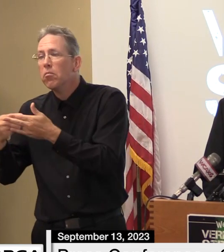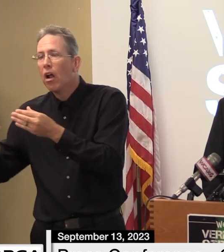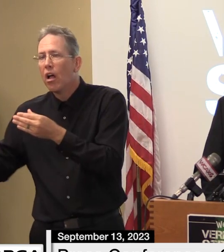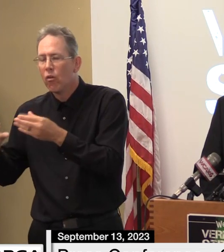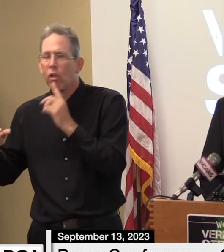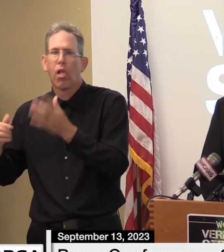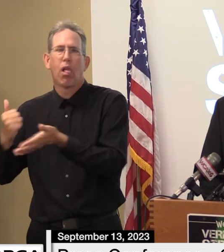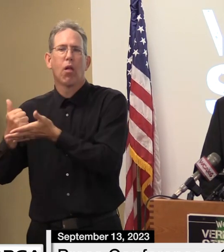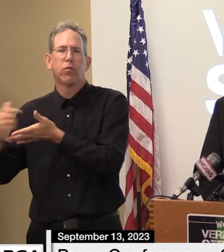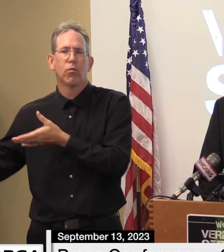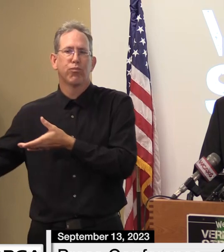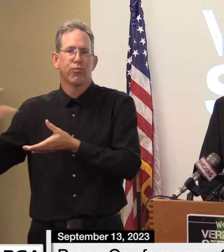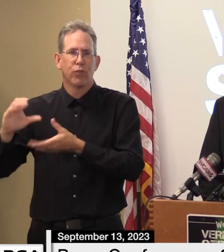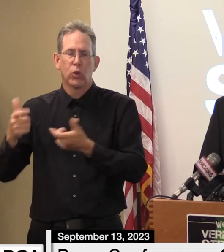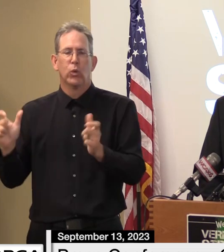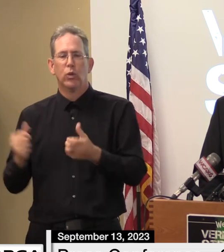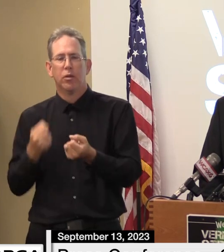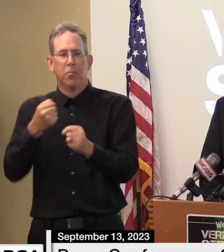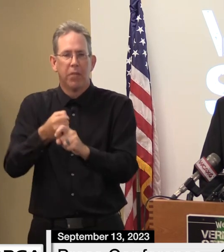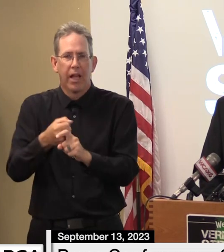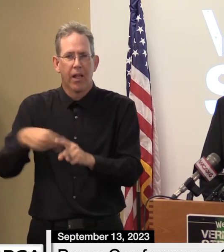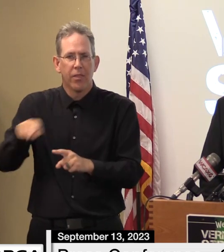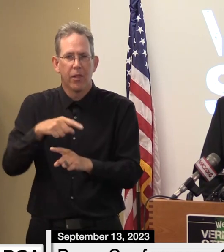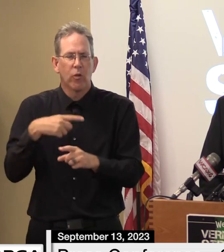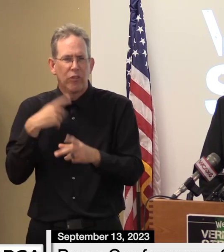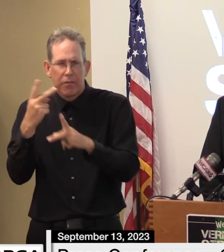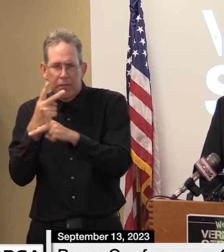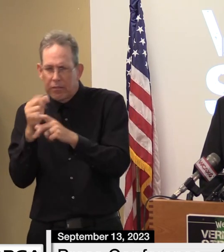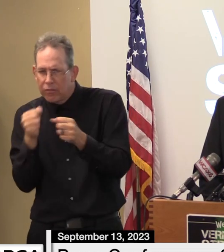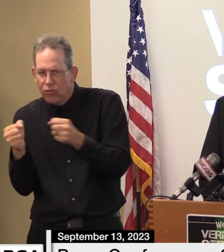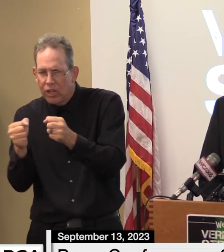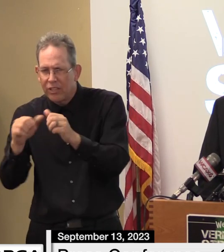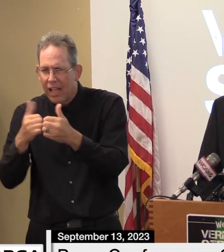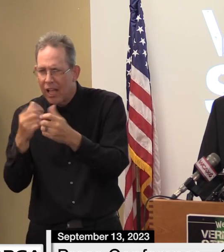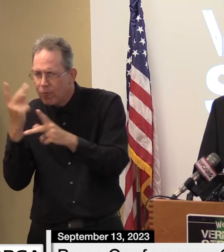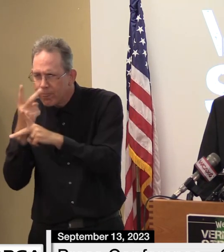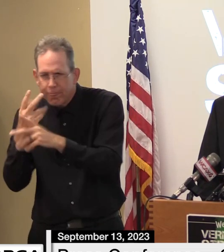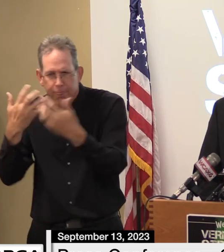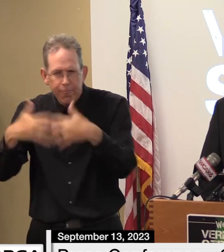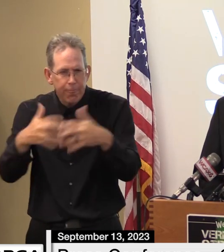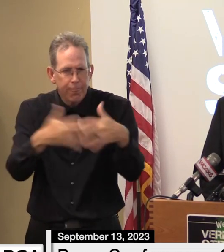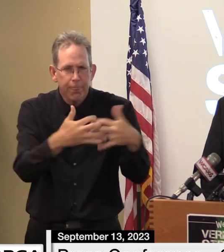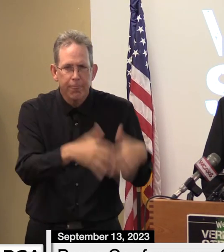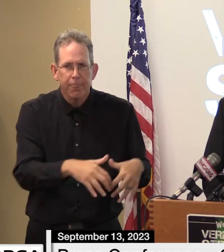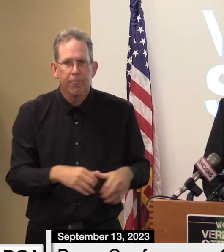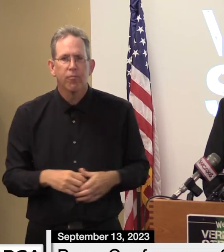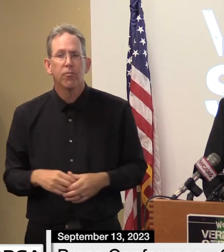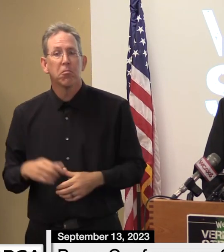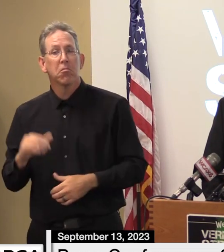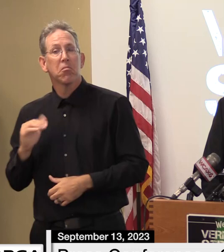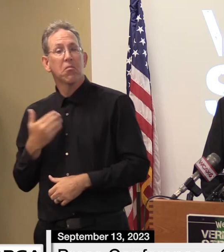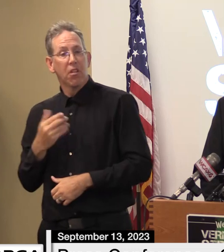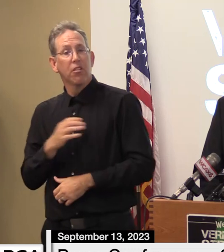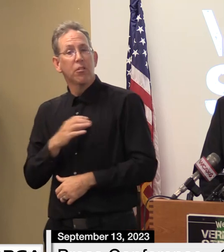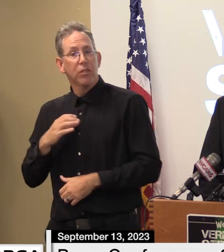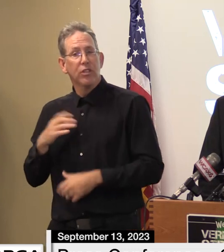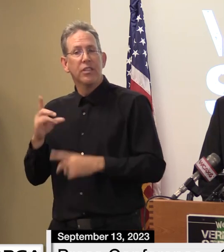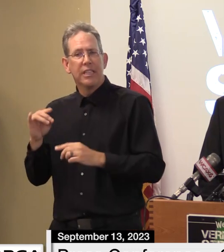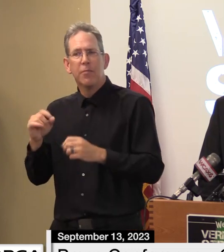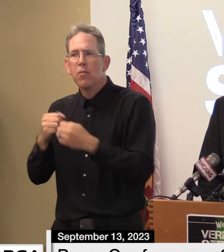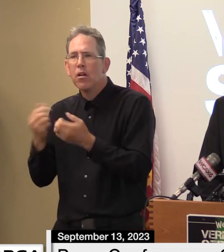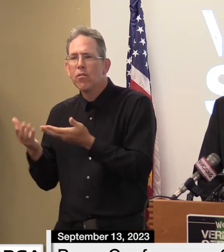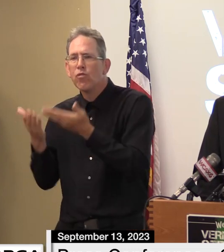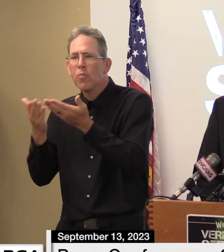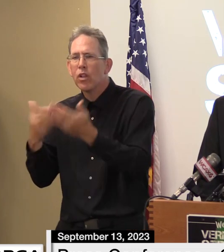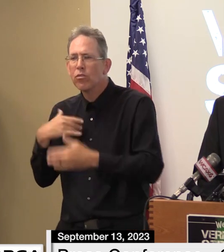that was the strategy for this first round of announcements. The LIAC committee does make recommendations. Ultimately, it's the treasurer's office who's responsible